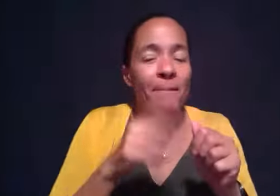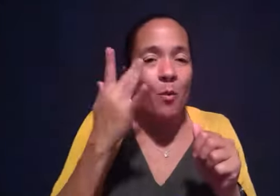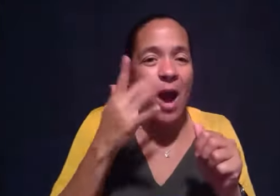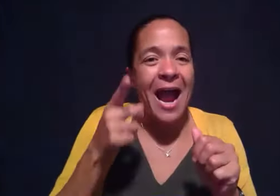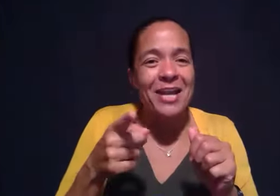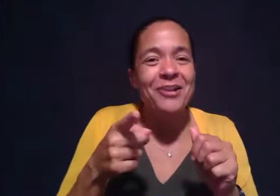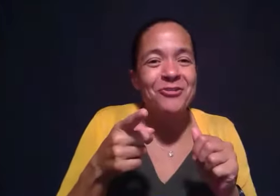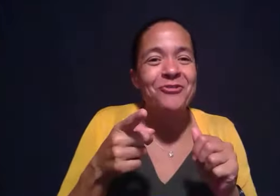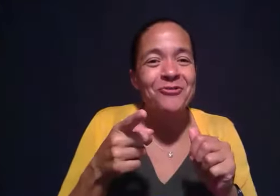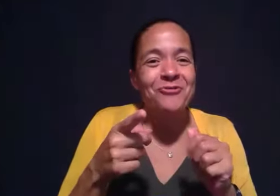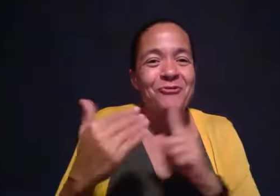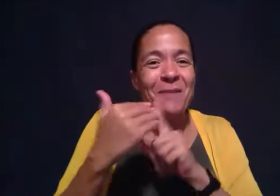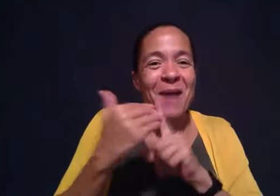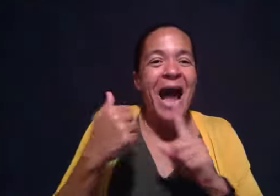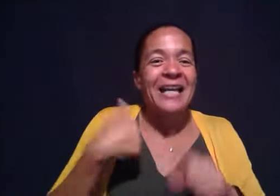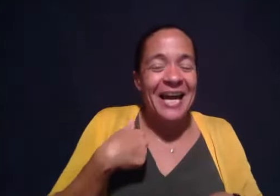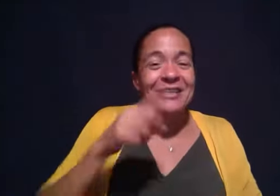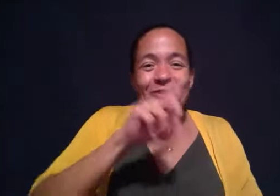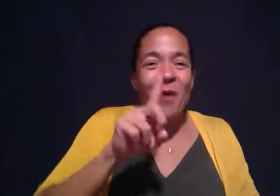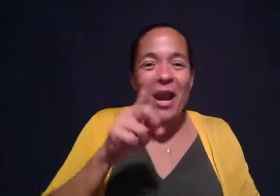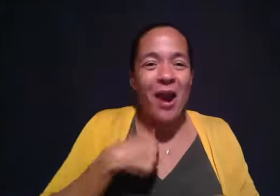never want to be again. And I would think, that's rude.